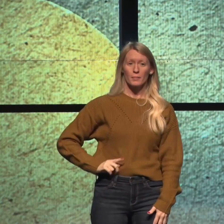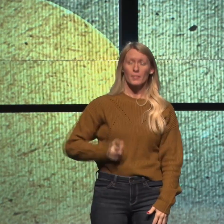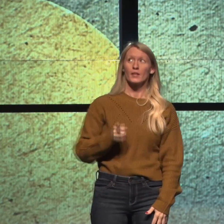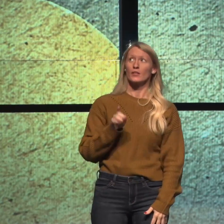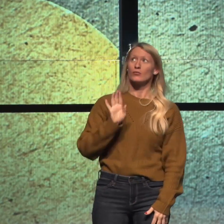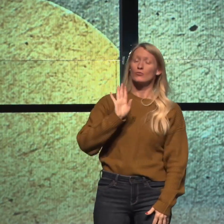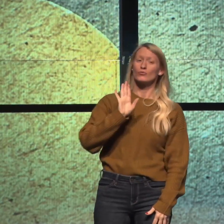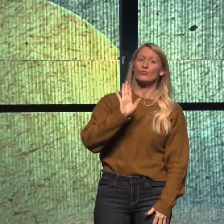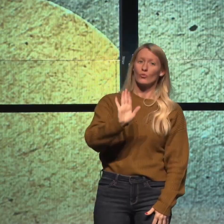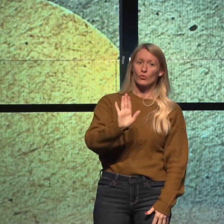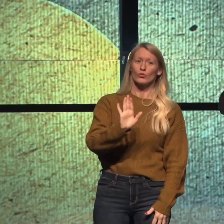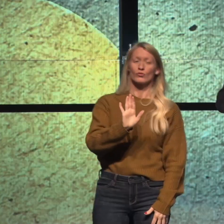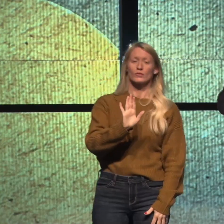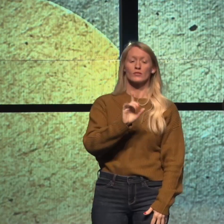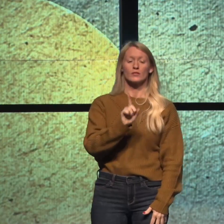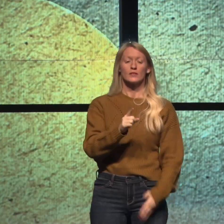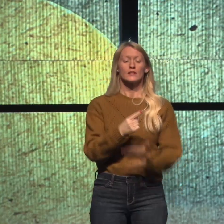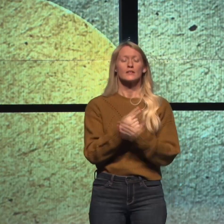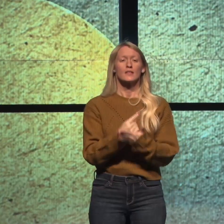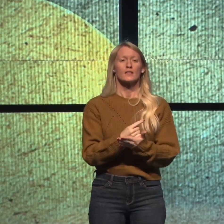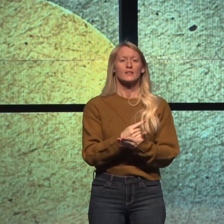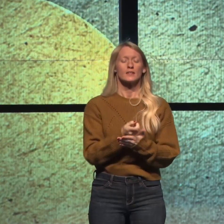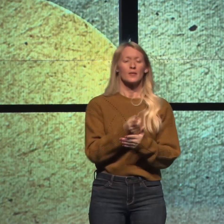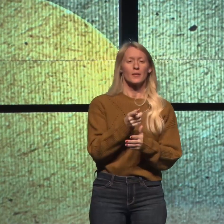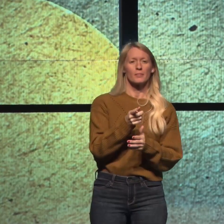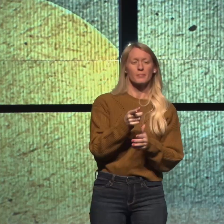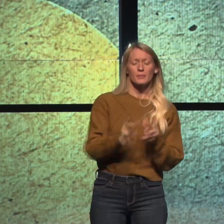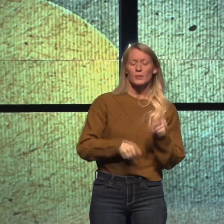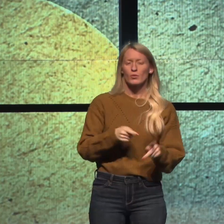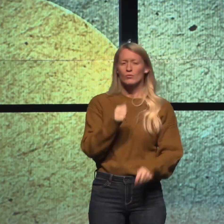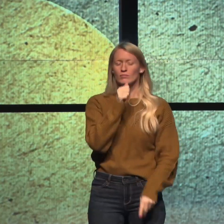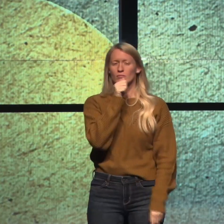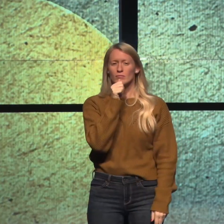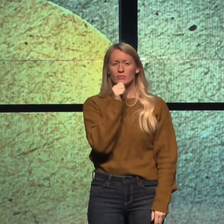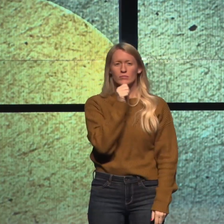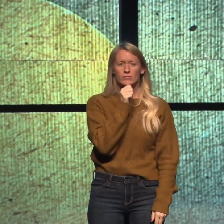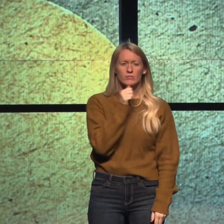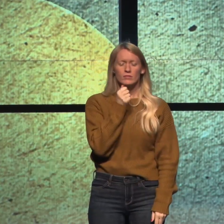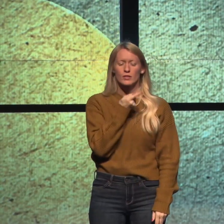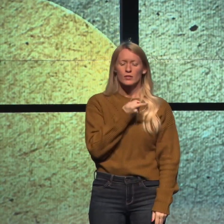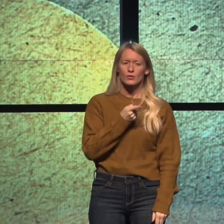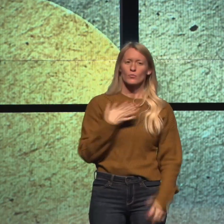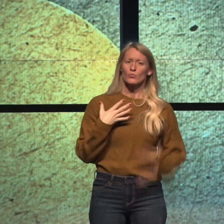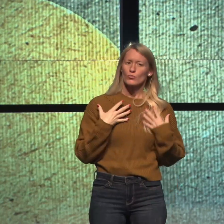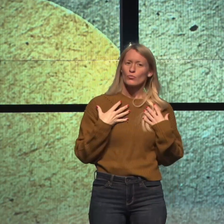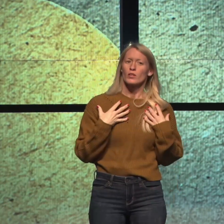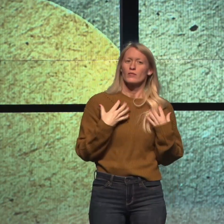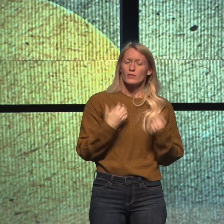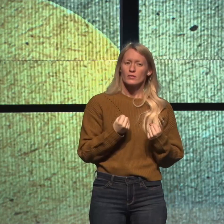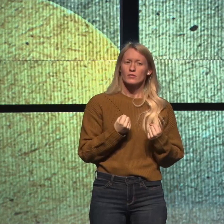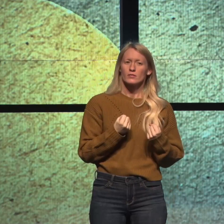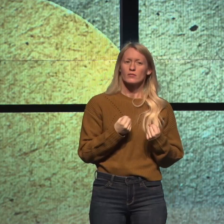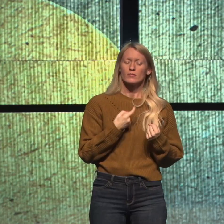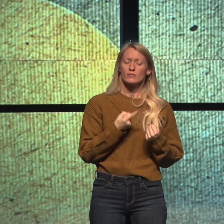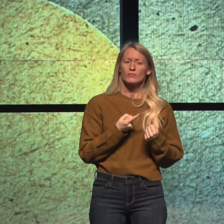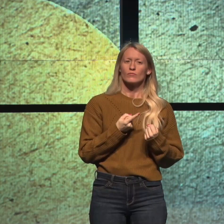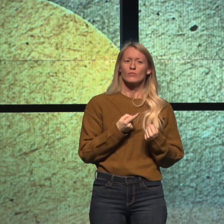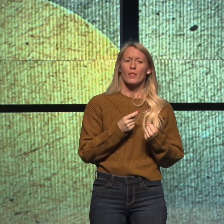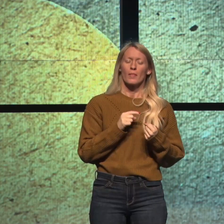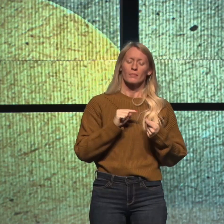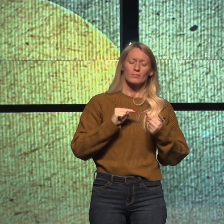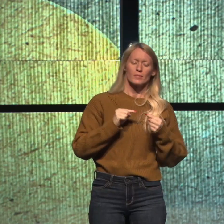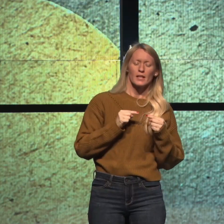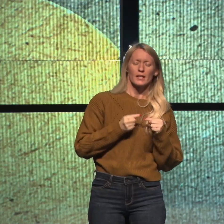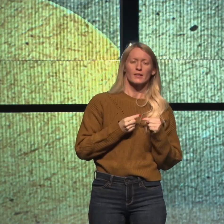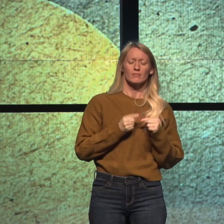and it talks about those who are suffering and those who are brave enough to hold their pain. And And the word kingdom is a metaphor, okay? It's a